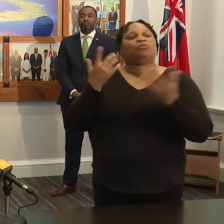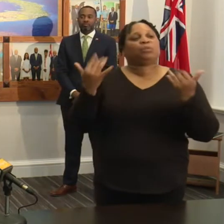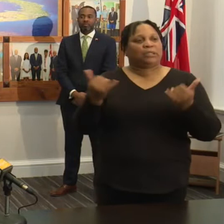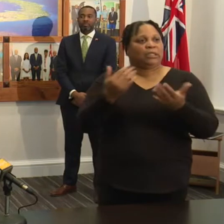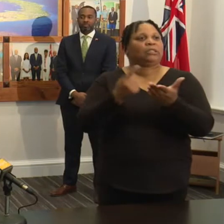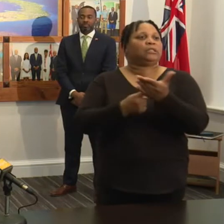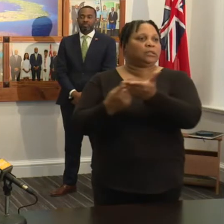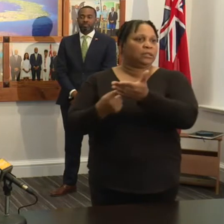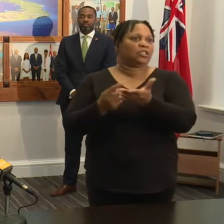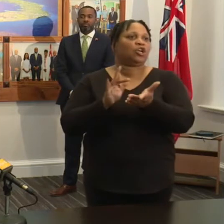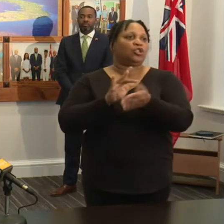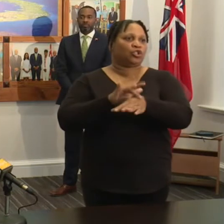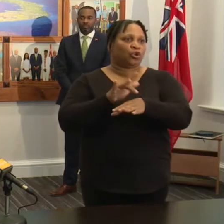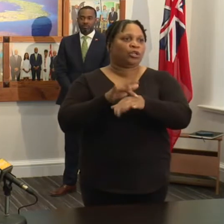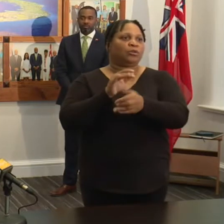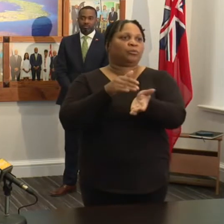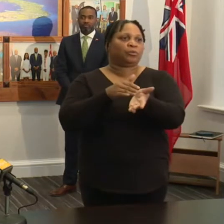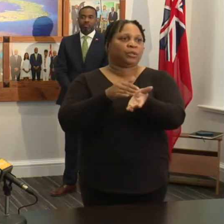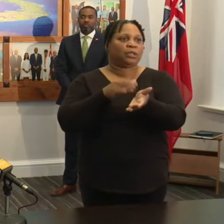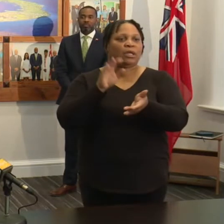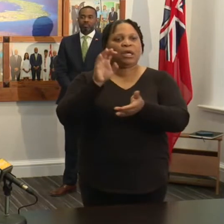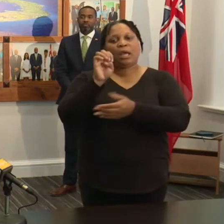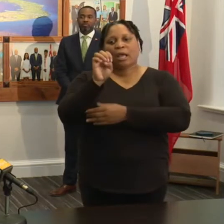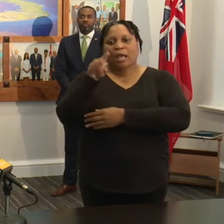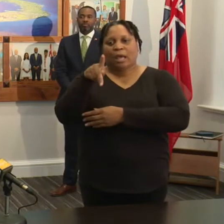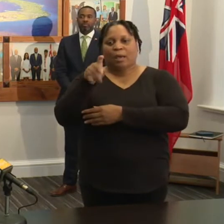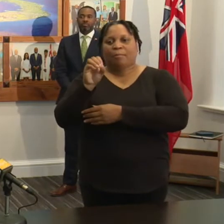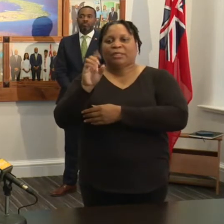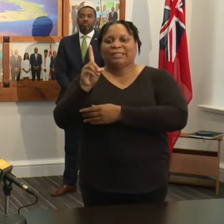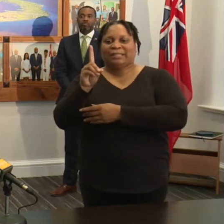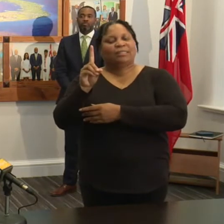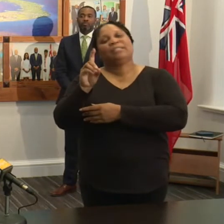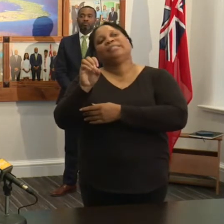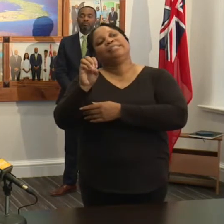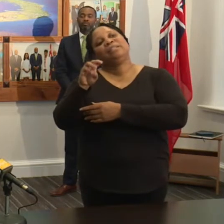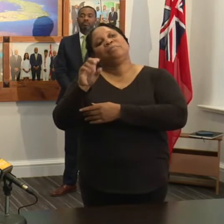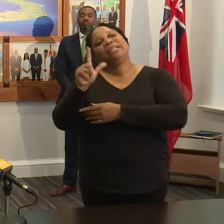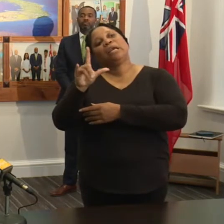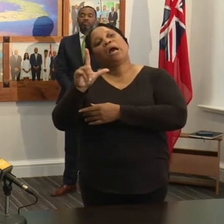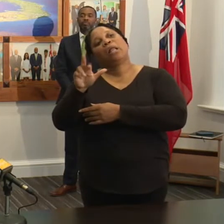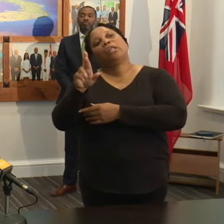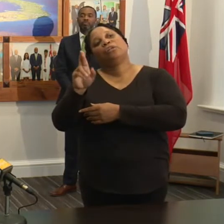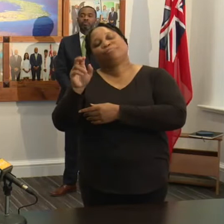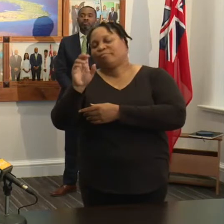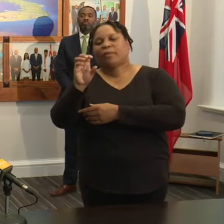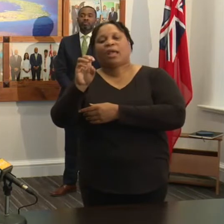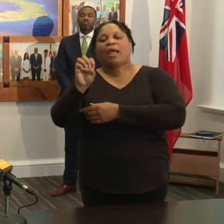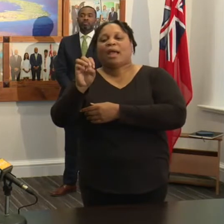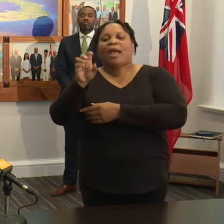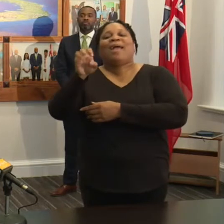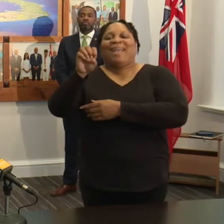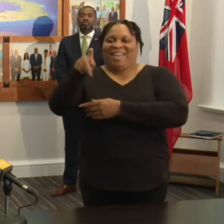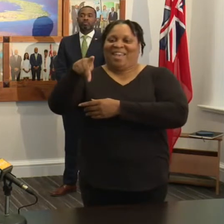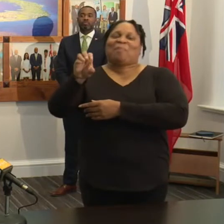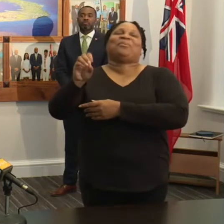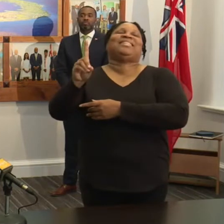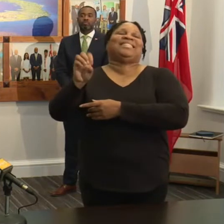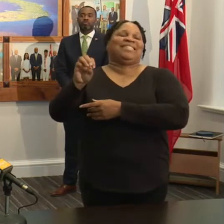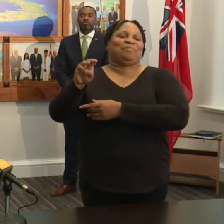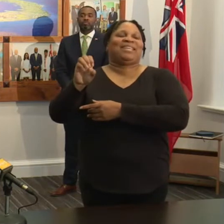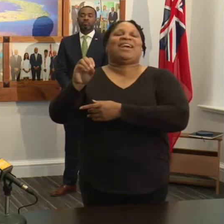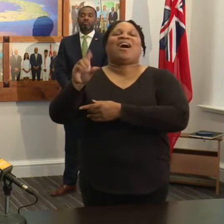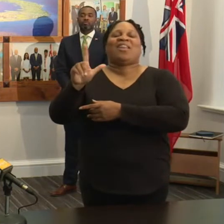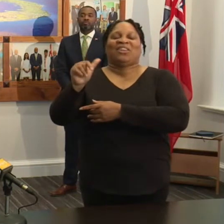earlier today with respect to the epidemiology and surveillance unit, and this particular individual did return to Bermuda.